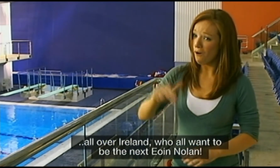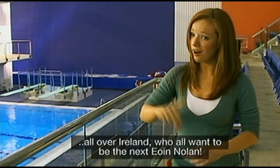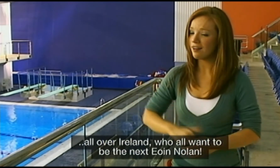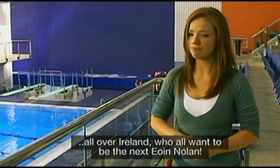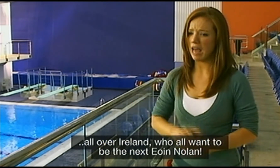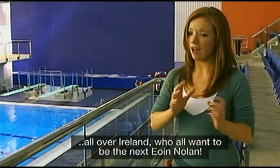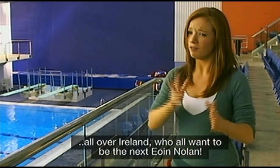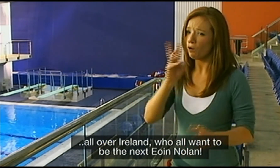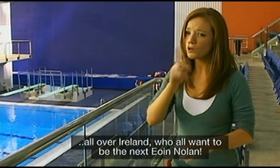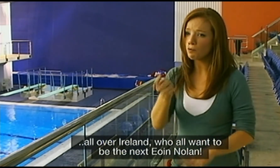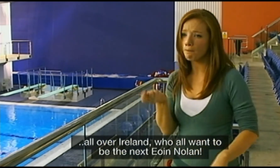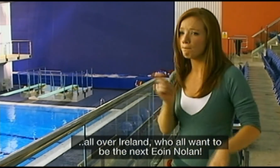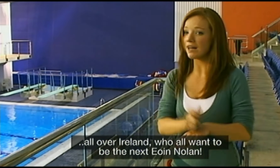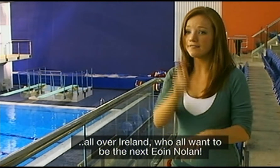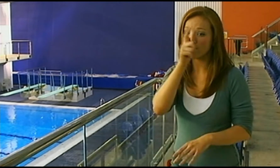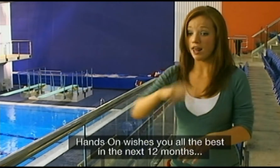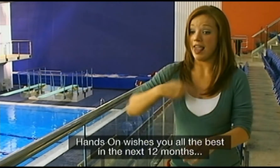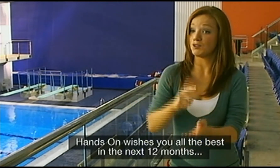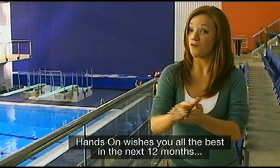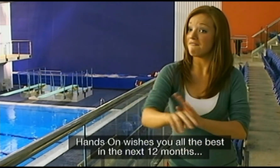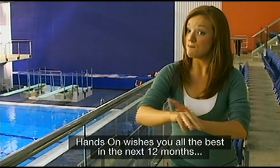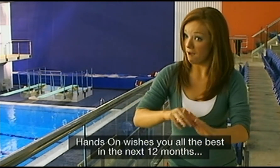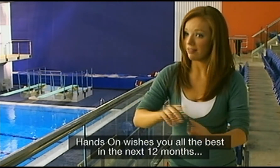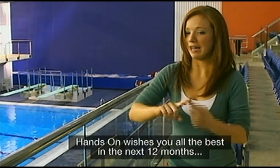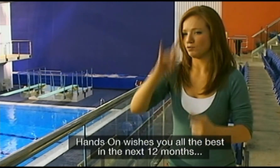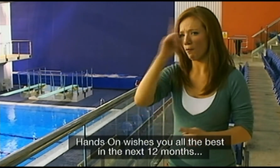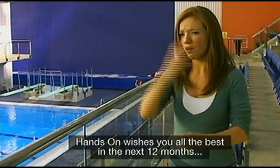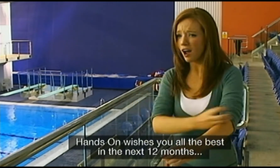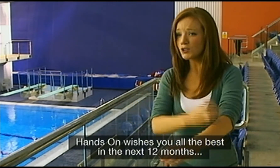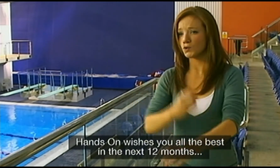Nolan. Hands On wishes you all the best in the next 12 months and hope you continue to succeed.